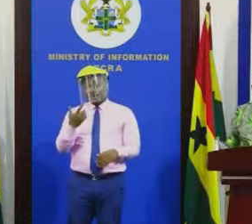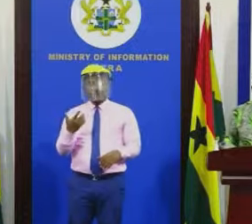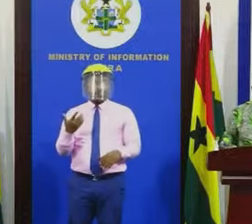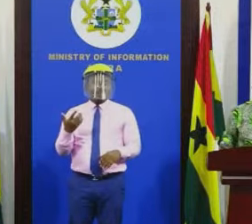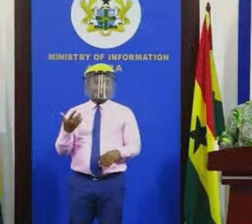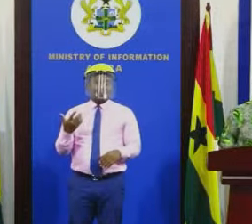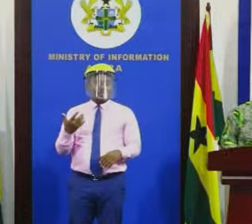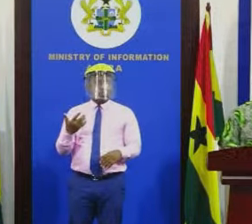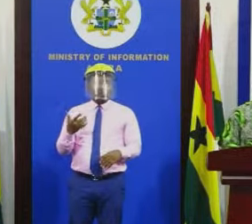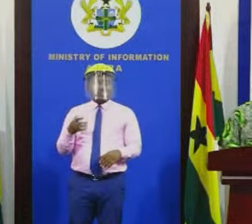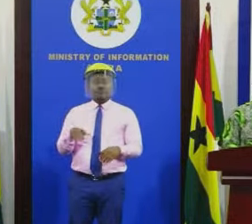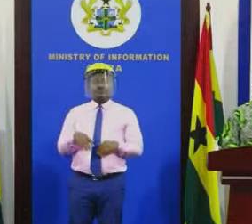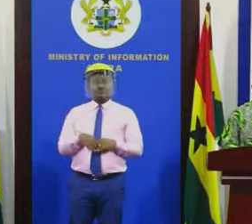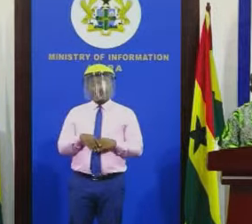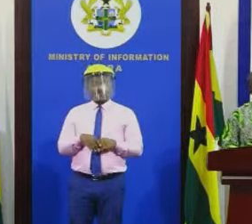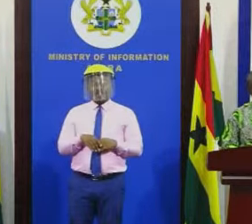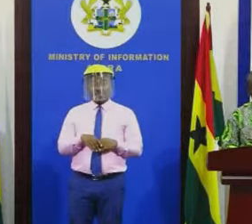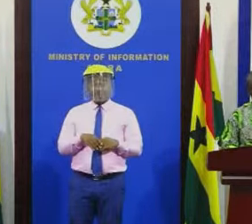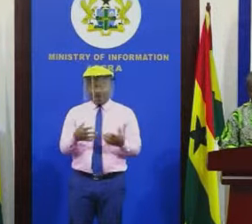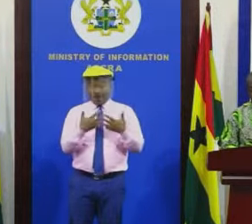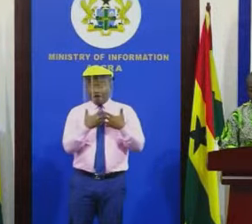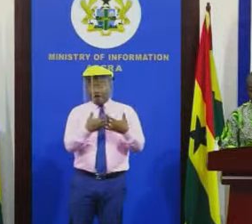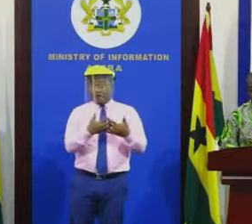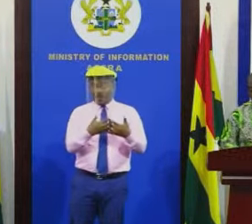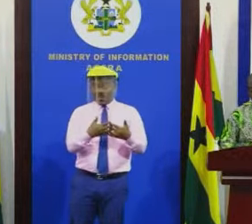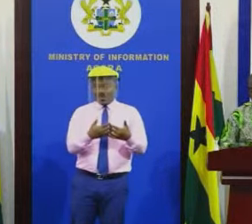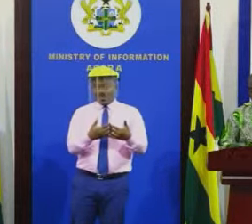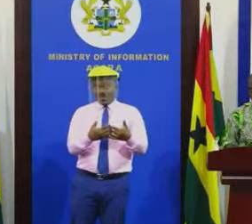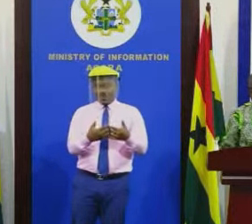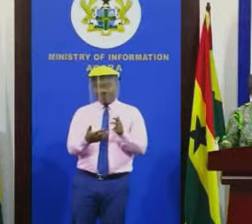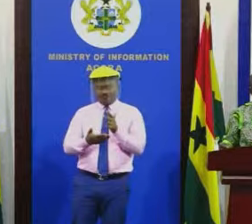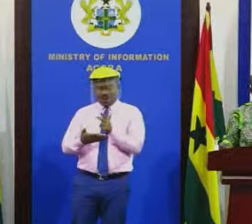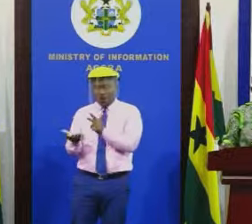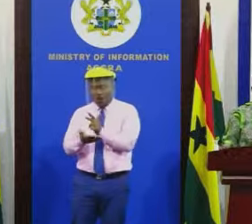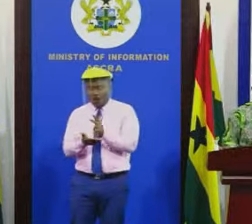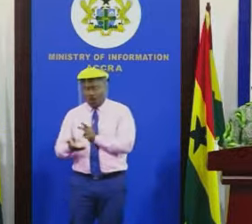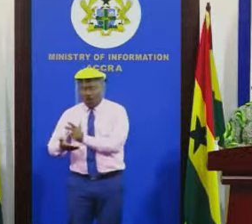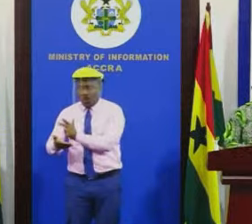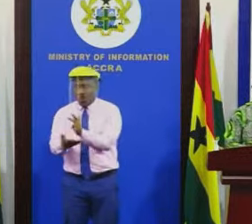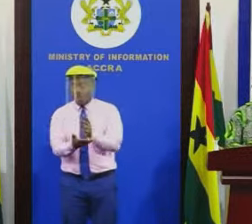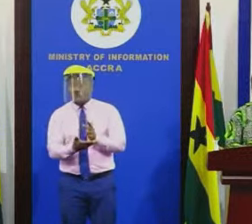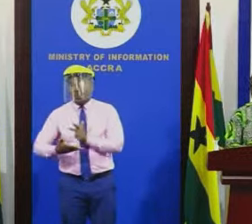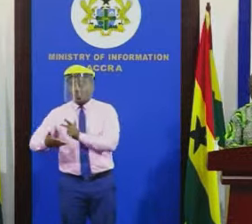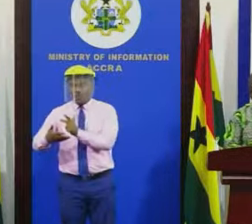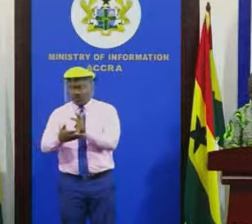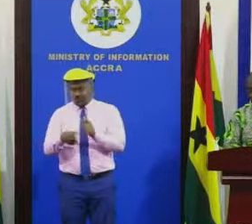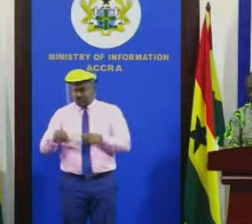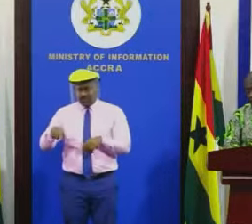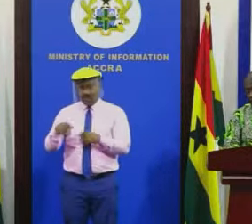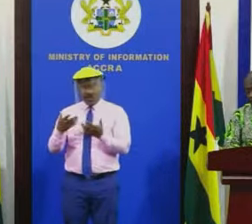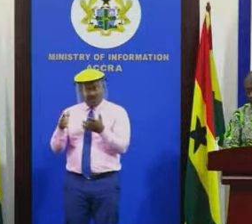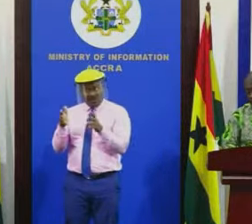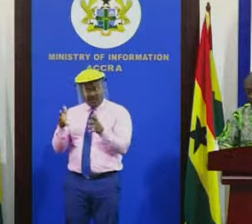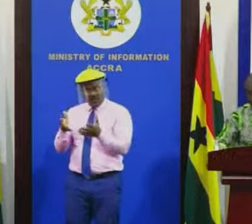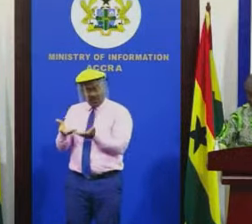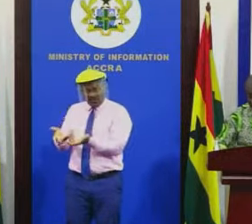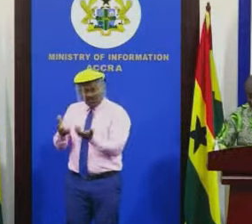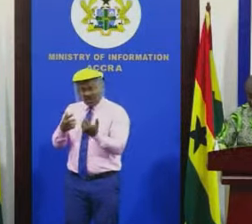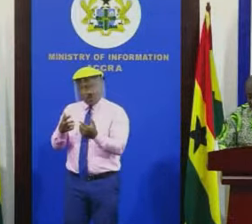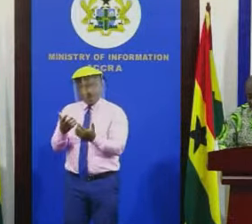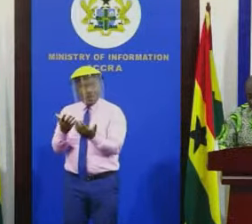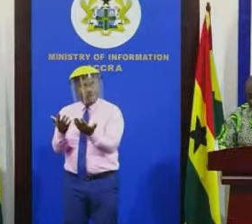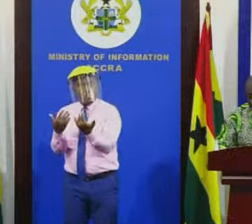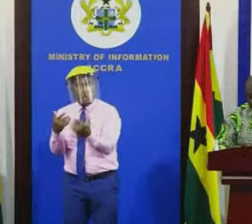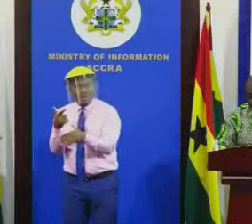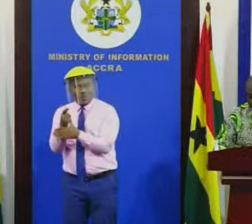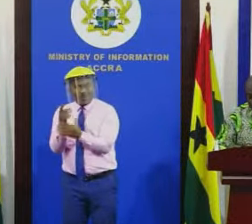delivery of the tree skimmers, and that is the work they do, harvesting this and removing garbage and marine litter